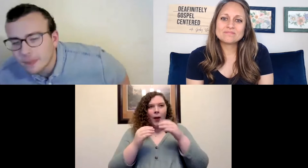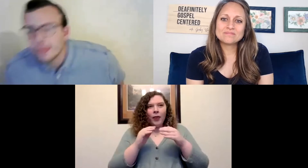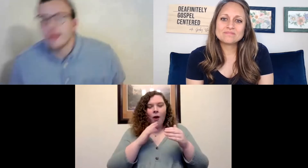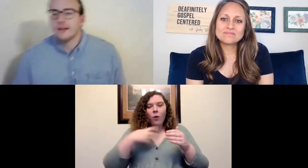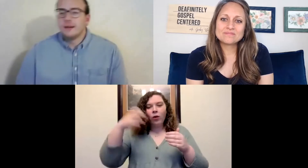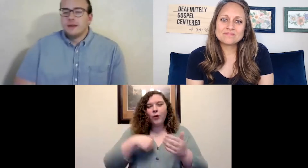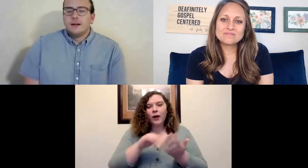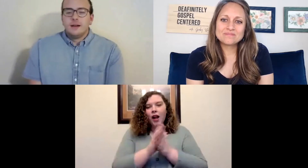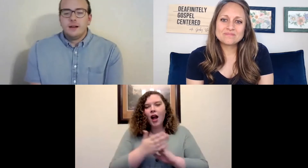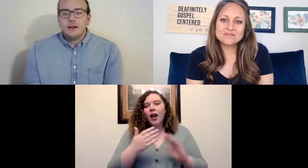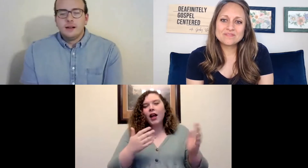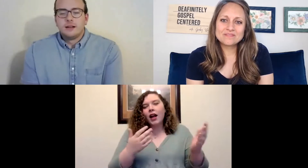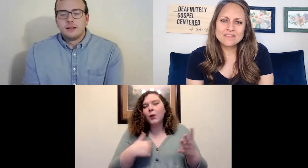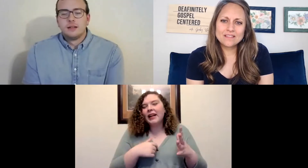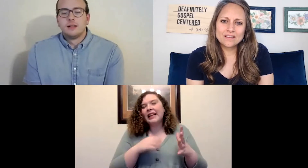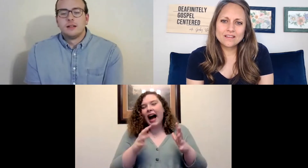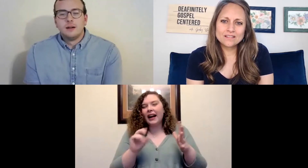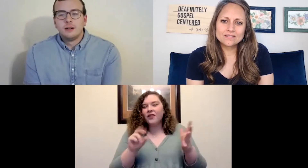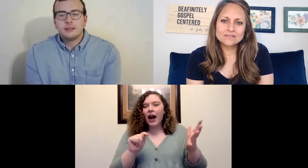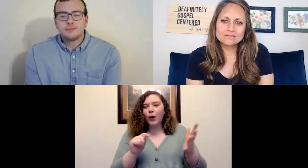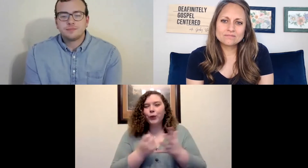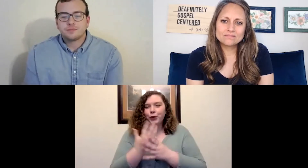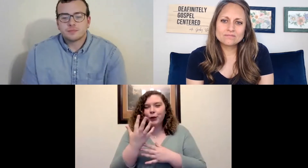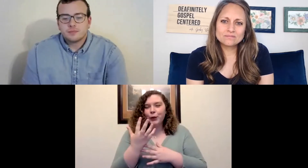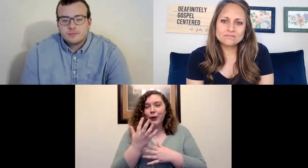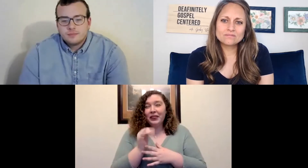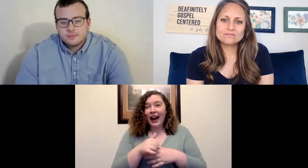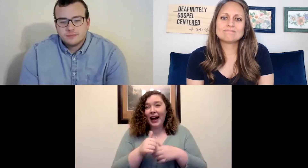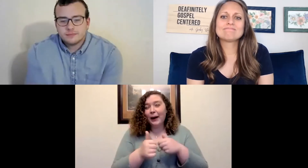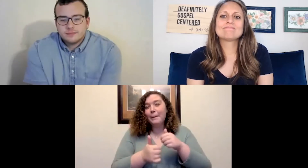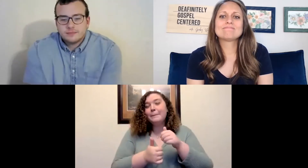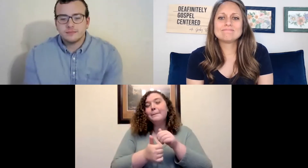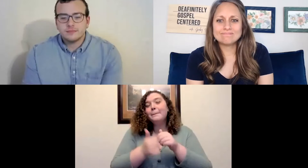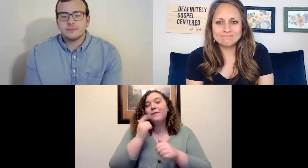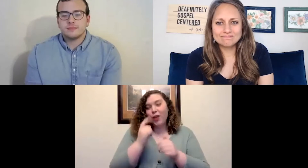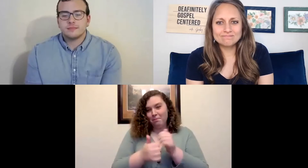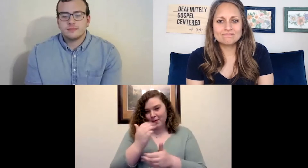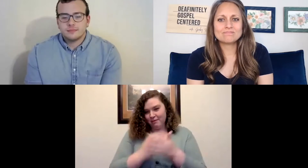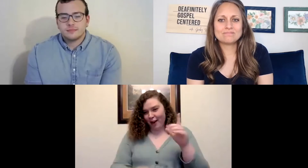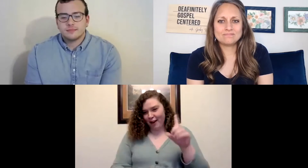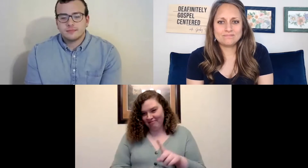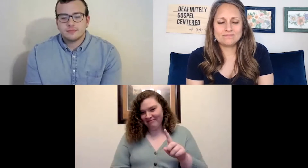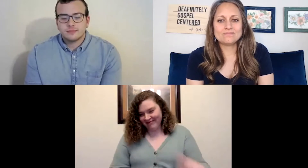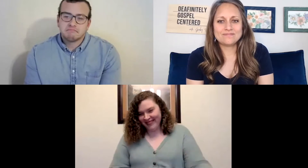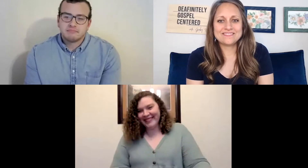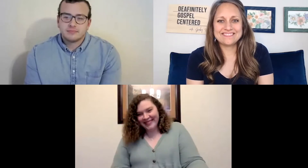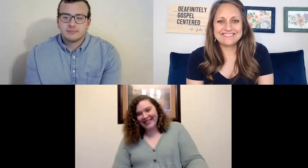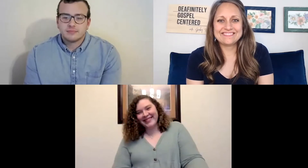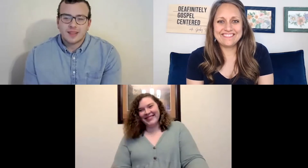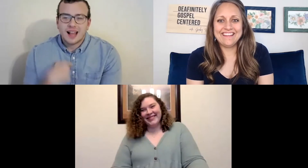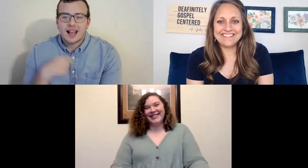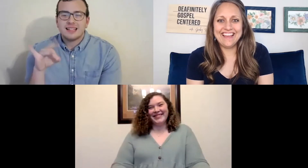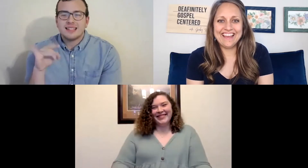think that it's pretty safe to say that the older that we become, the more that we figure I out phone for